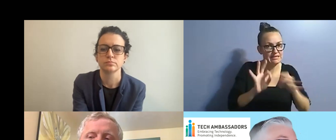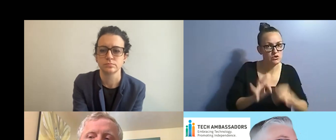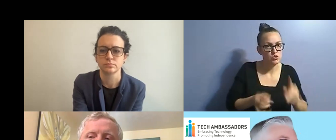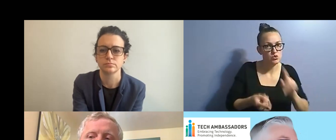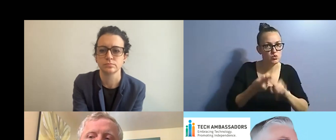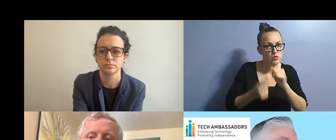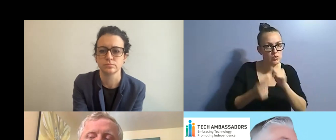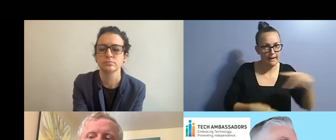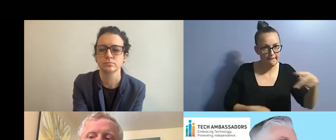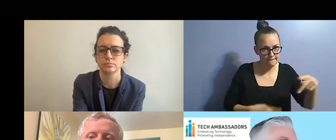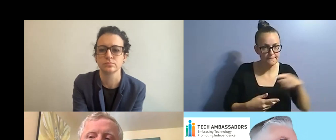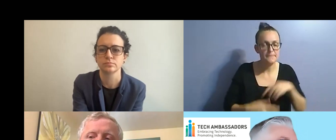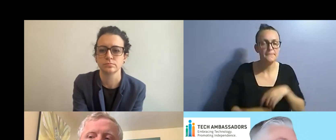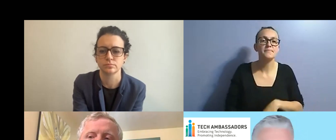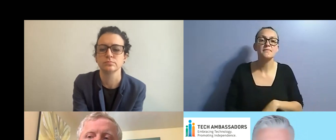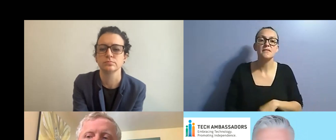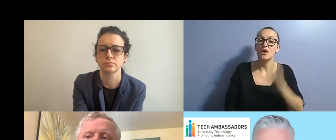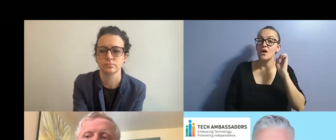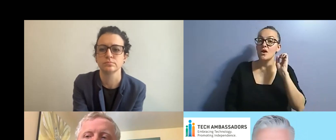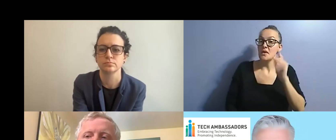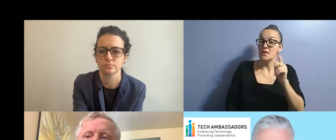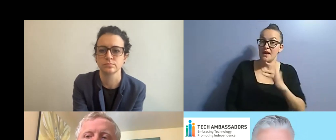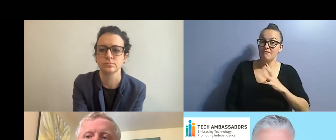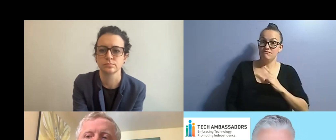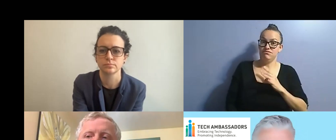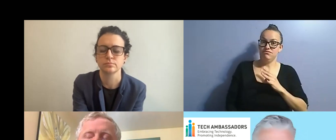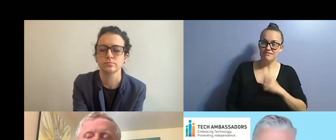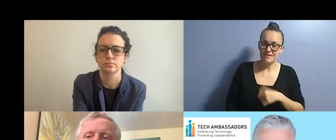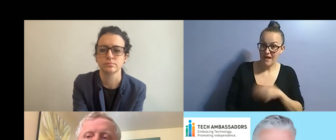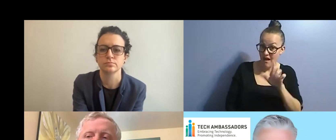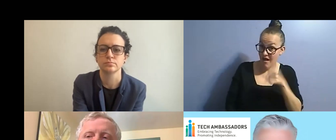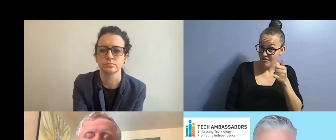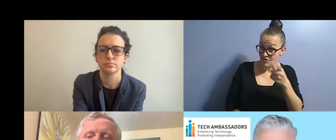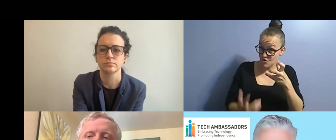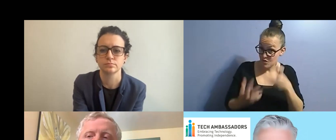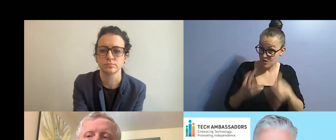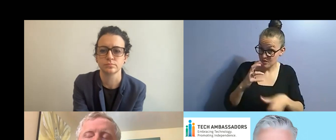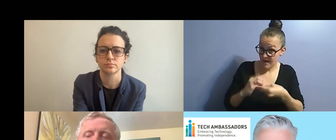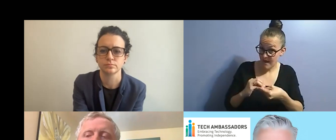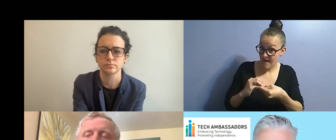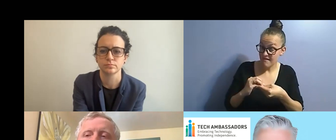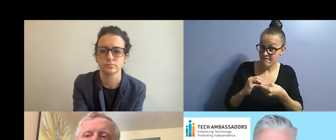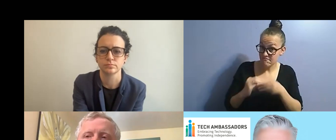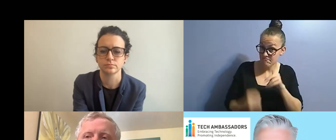All right, super cool. Anything else you wanted to add about that? I think that was a super